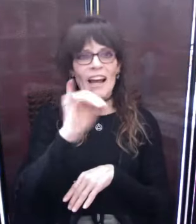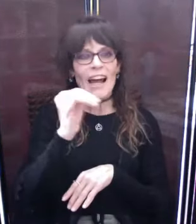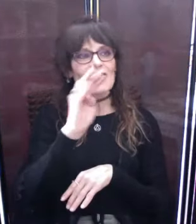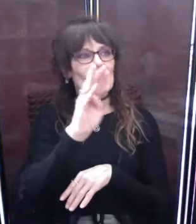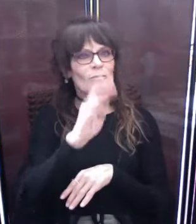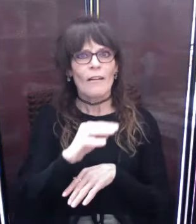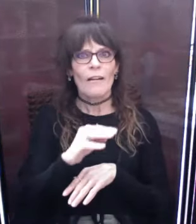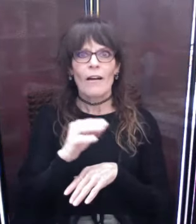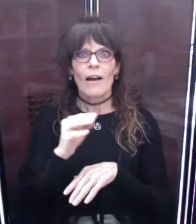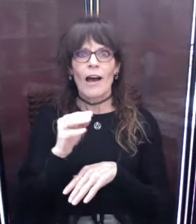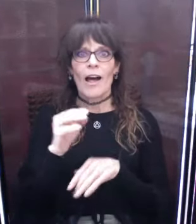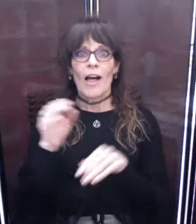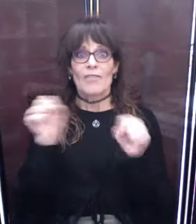magic.